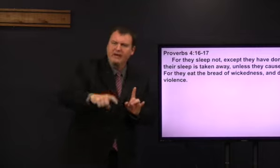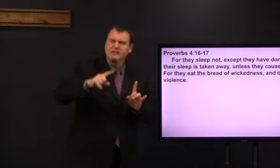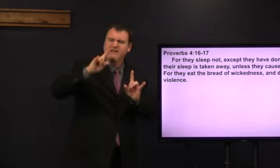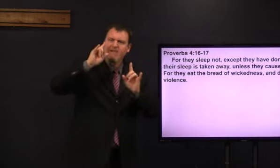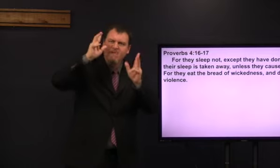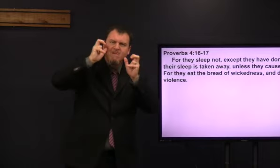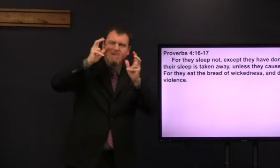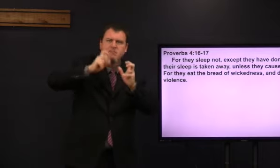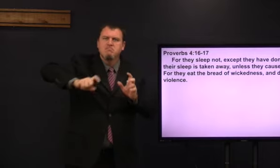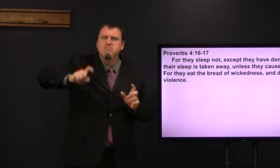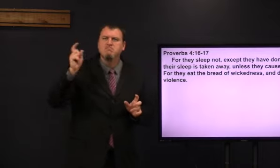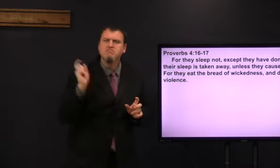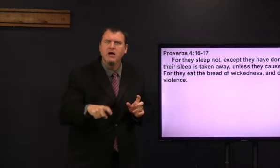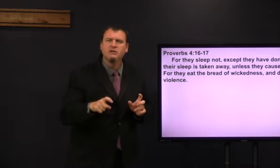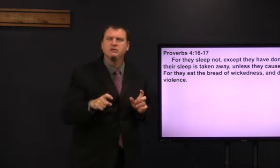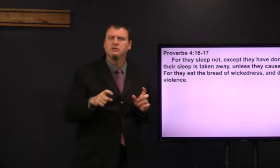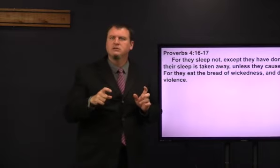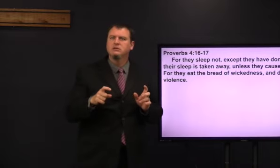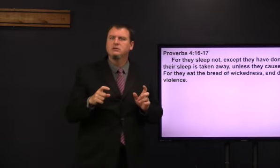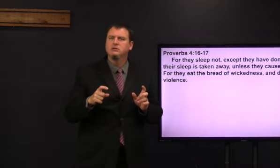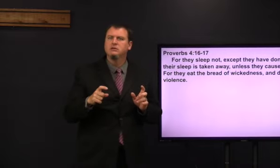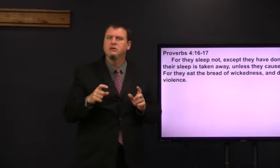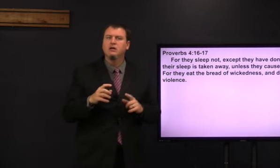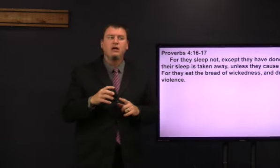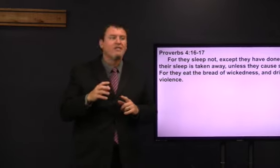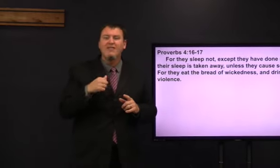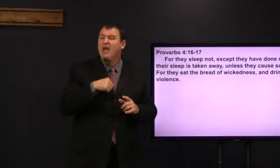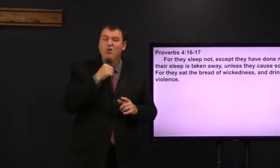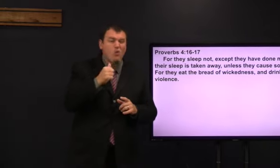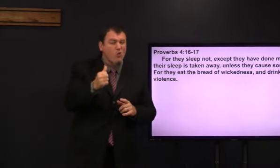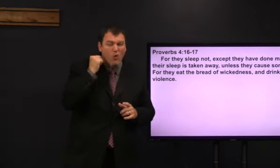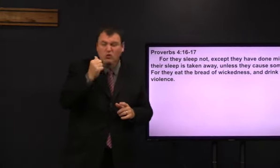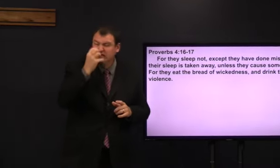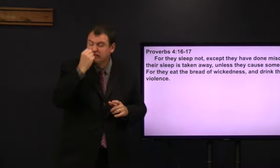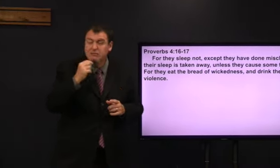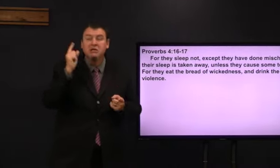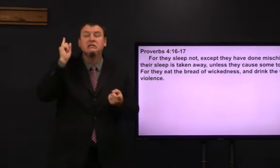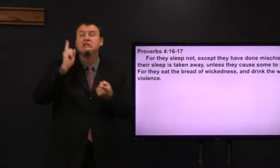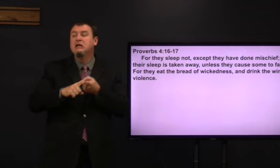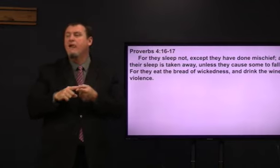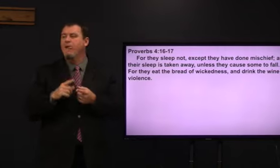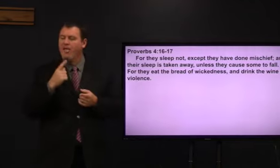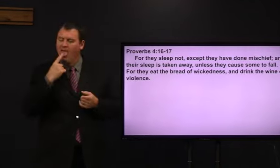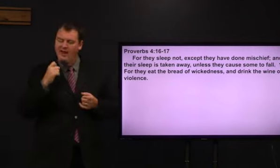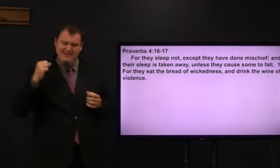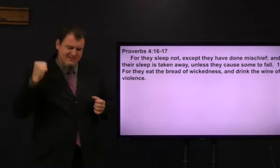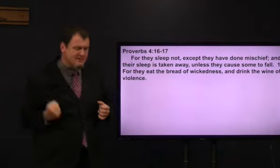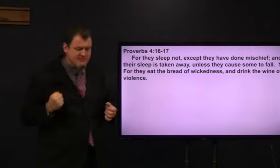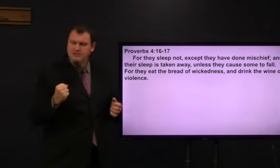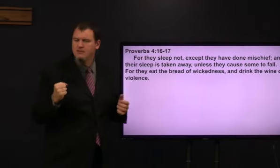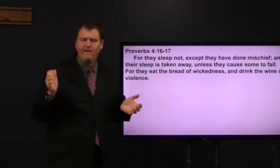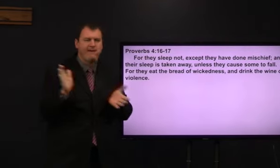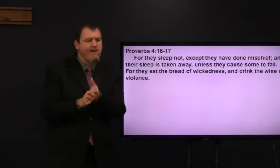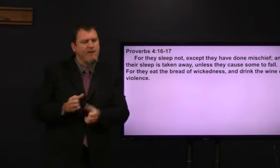Some people have to get into mischief. They have to. They don't sleep except for the